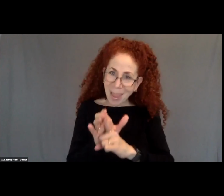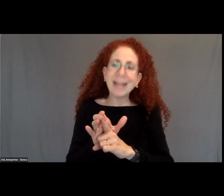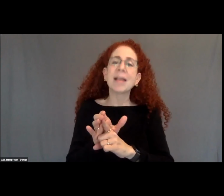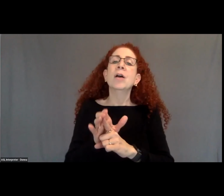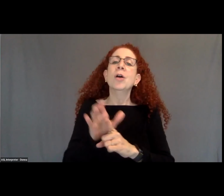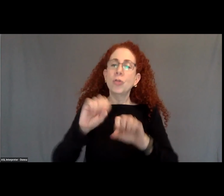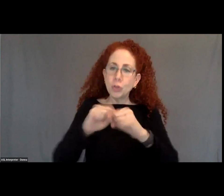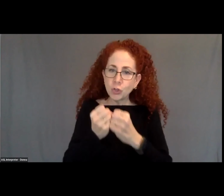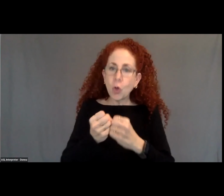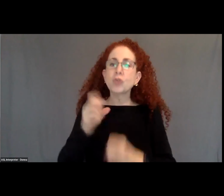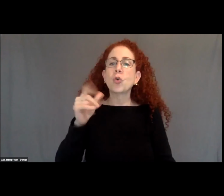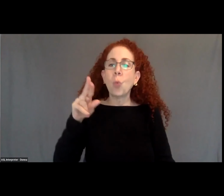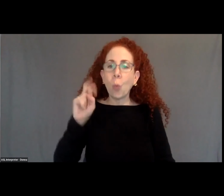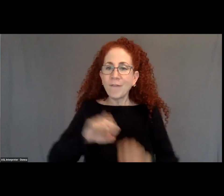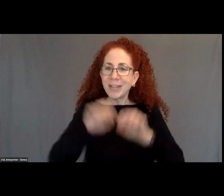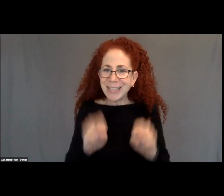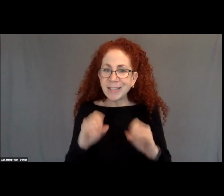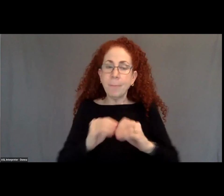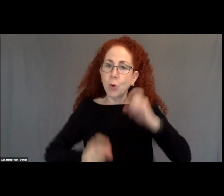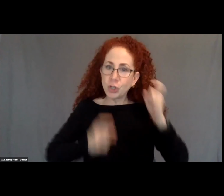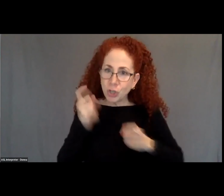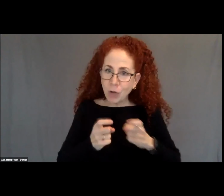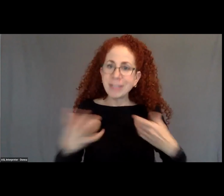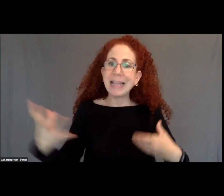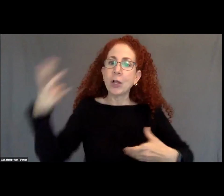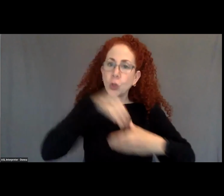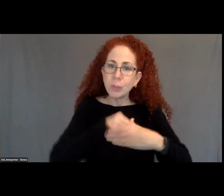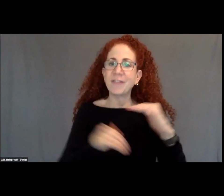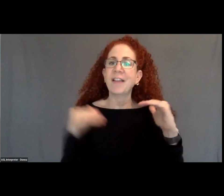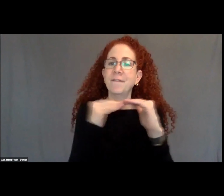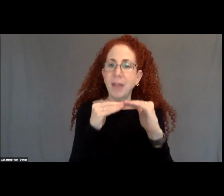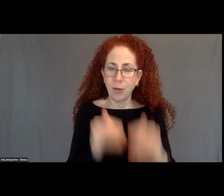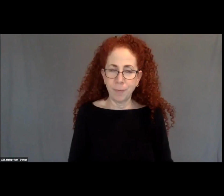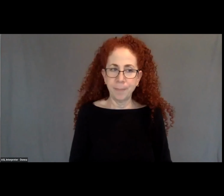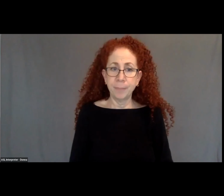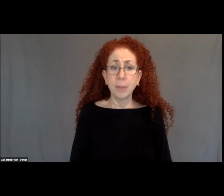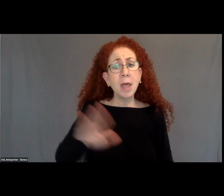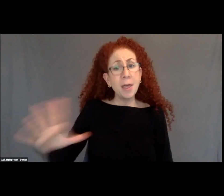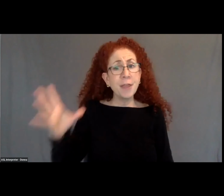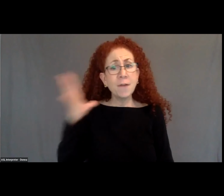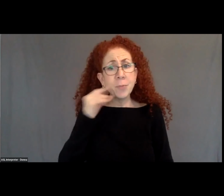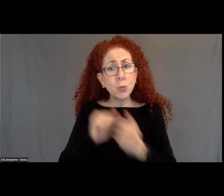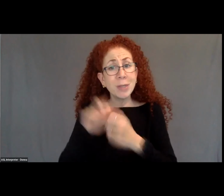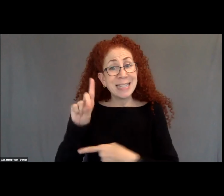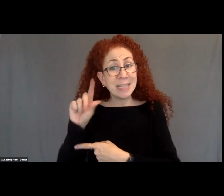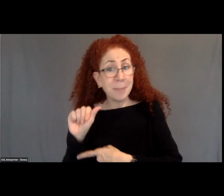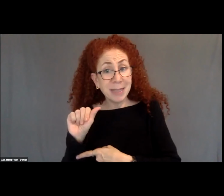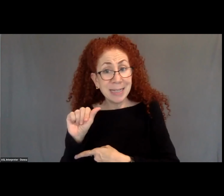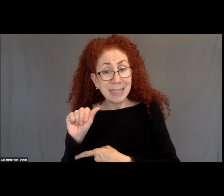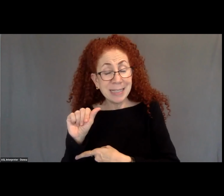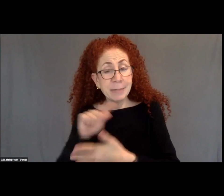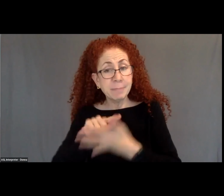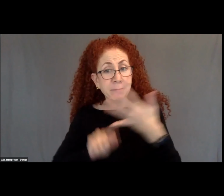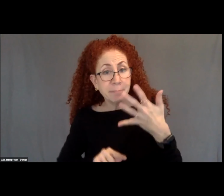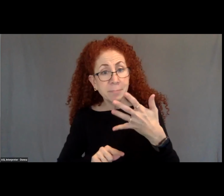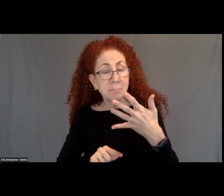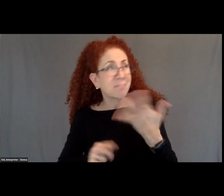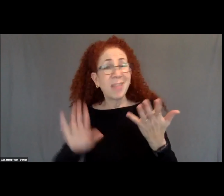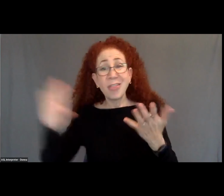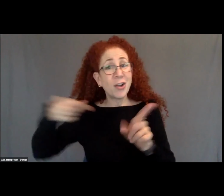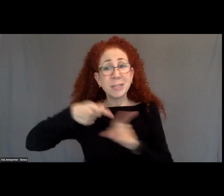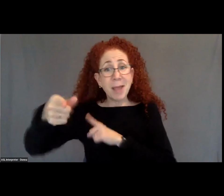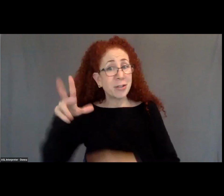generous, more inclusive, and more fair. In terms of their familiarity with disability, it wasn't a specialty.